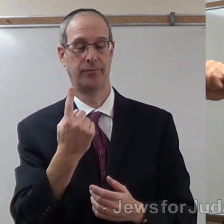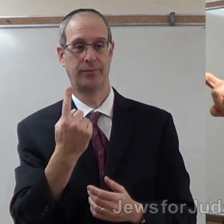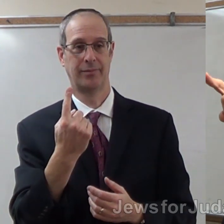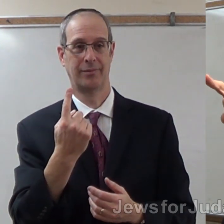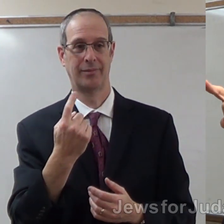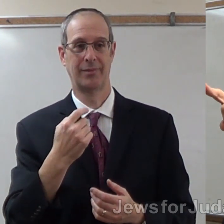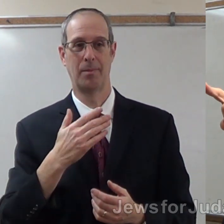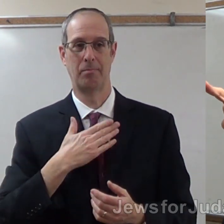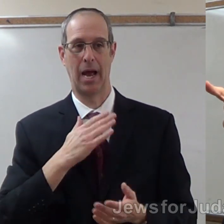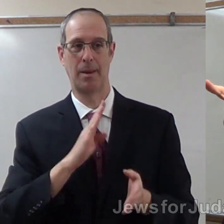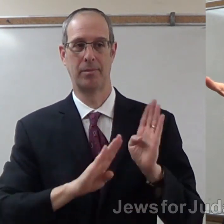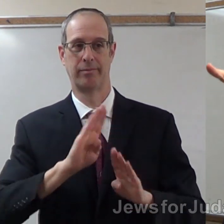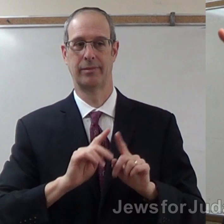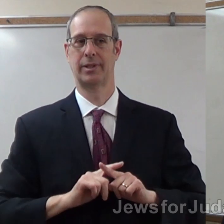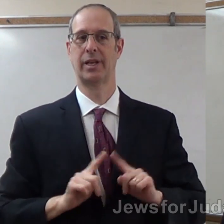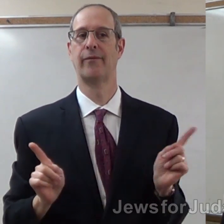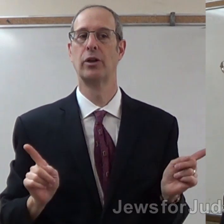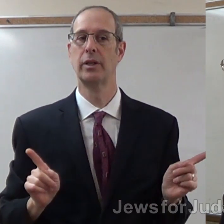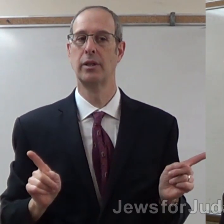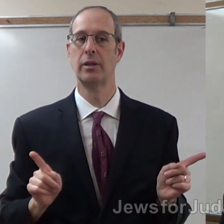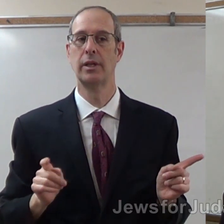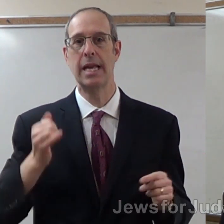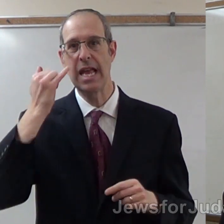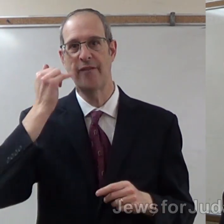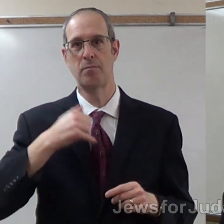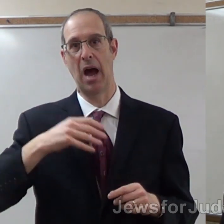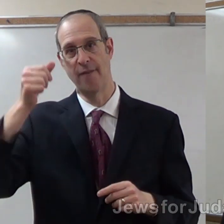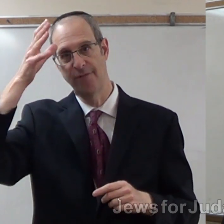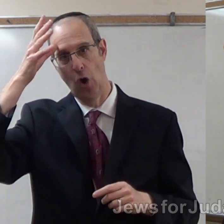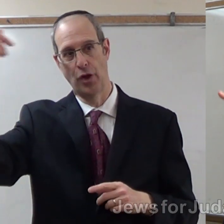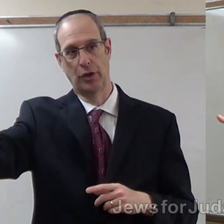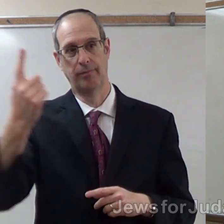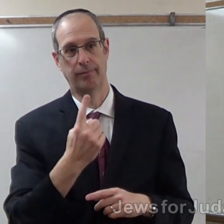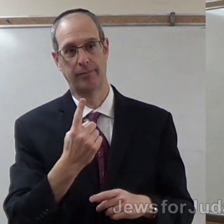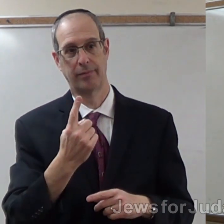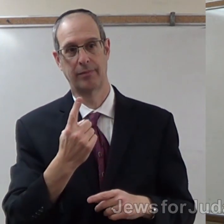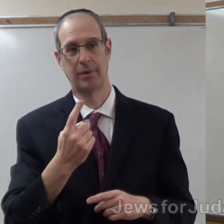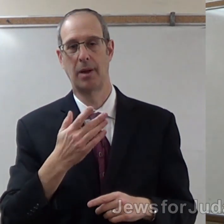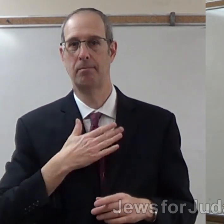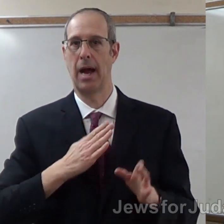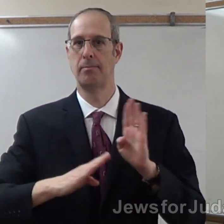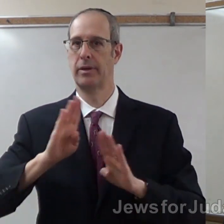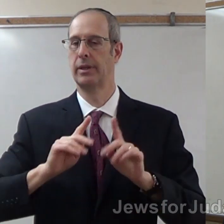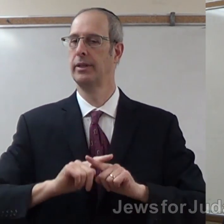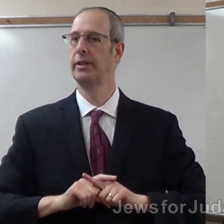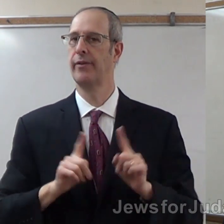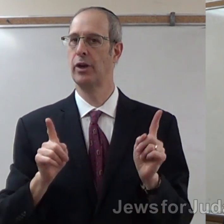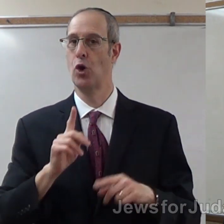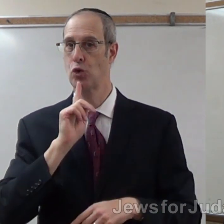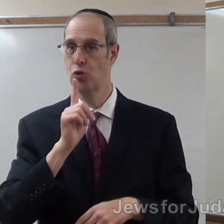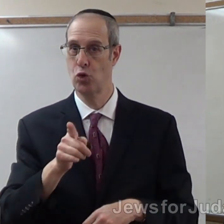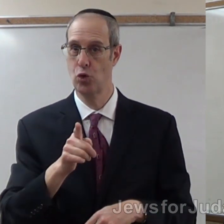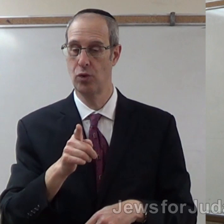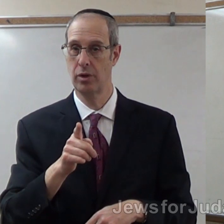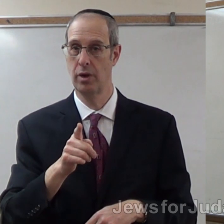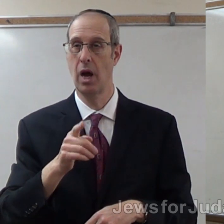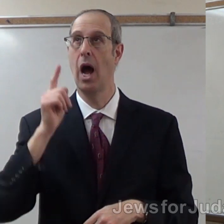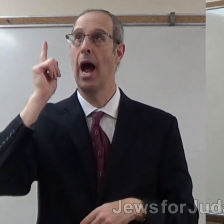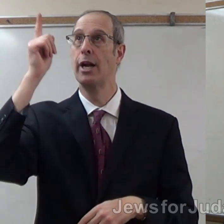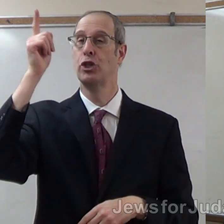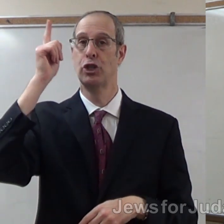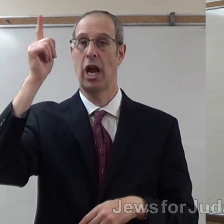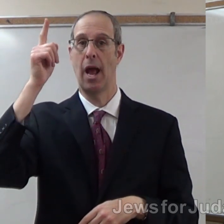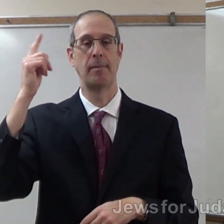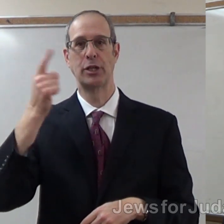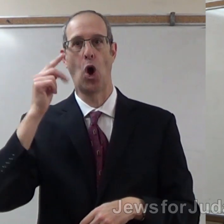would behave differently. If my father was standing there, I'd behave differently. The truth is, Hashem